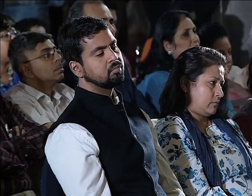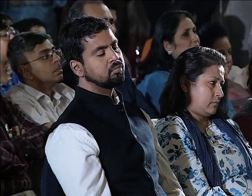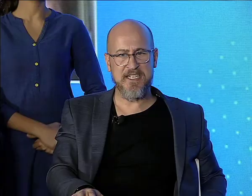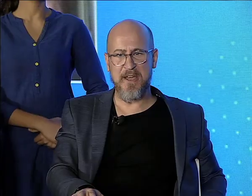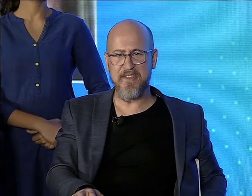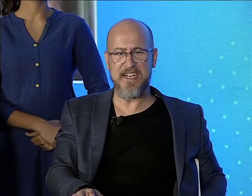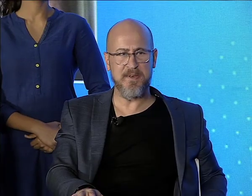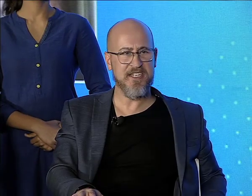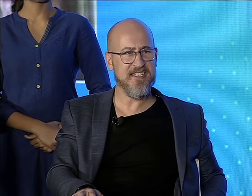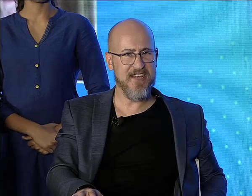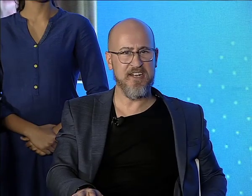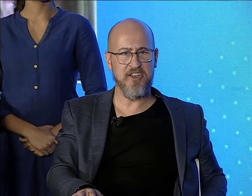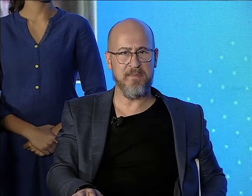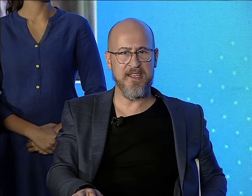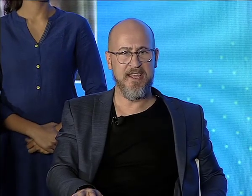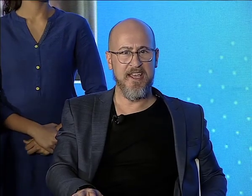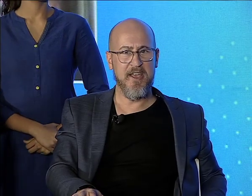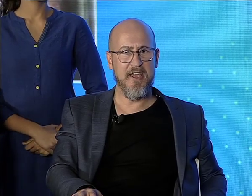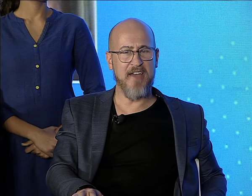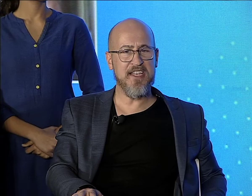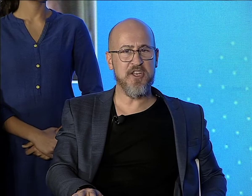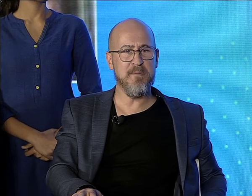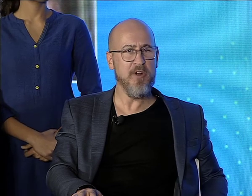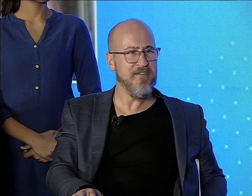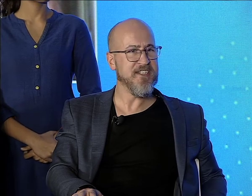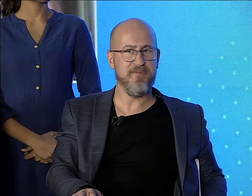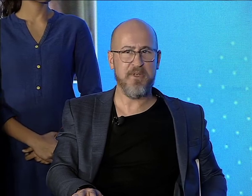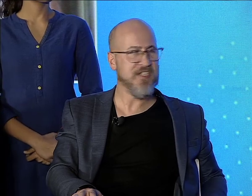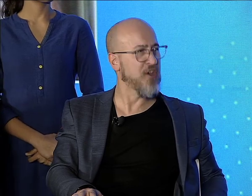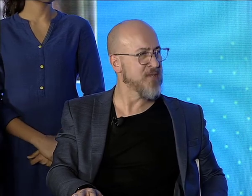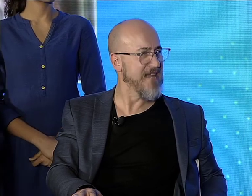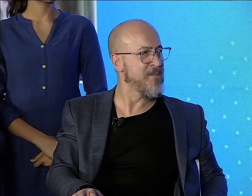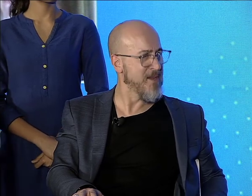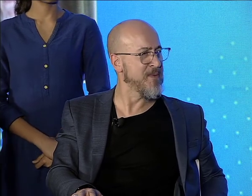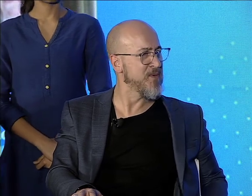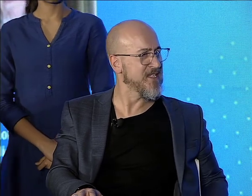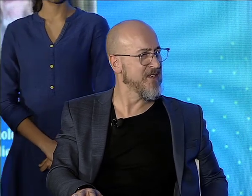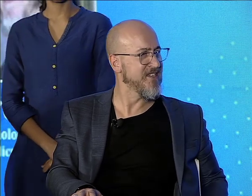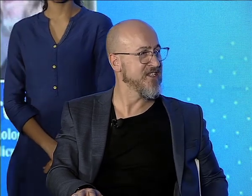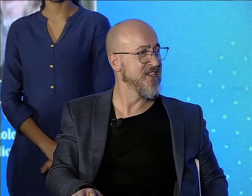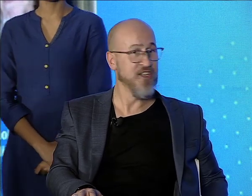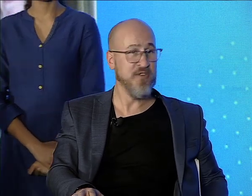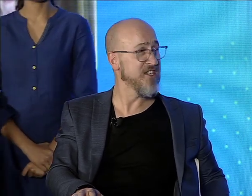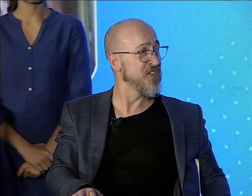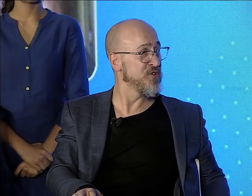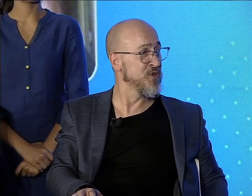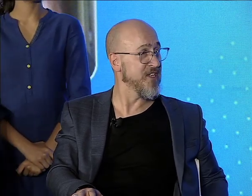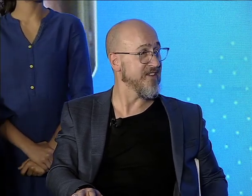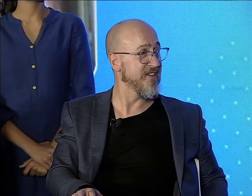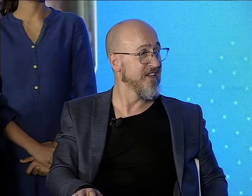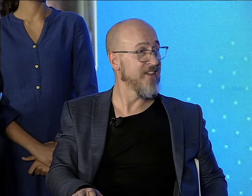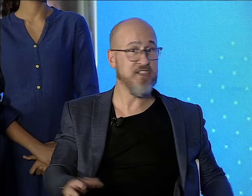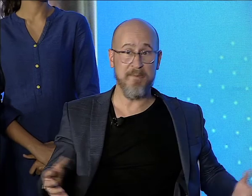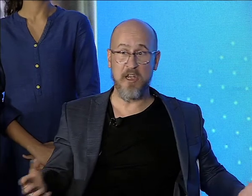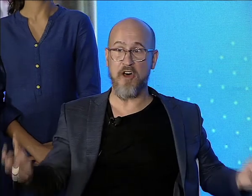long way in the last 20 years, but I think the next 20 years is definitely going to be, I think it's going to be more innovative because it's going to be led by people with disabilities using a new